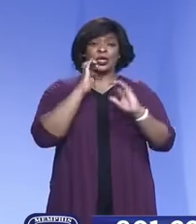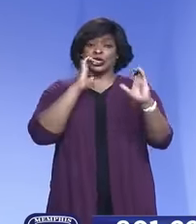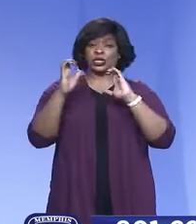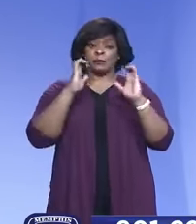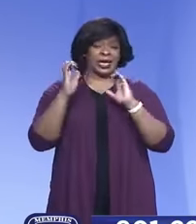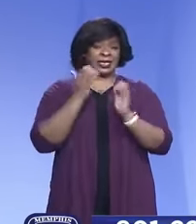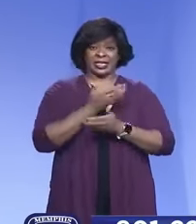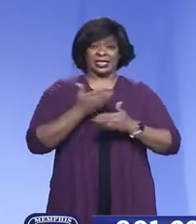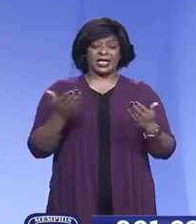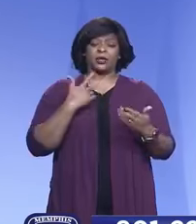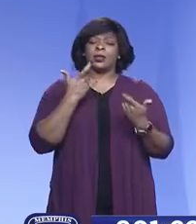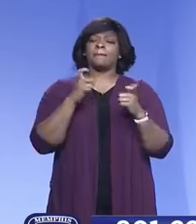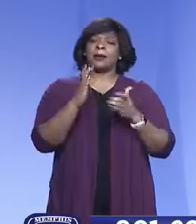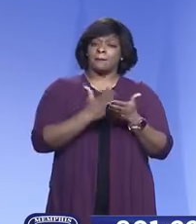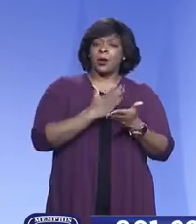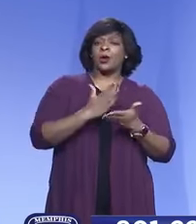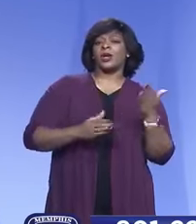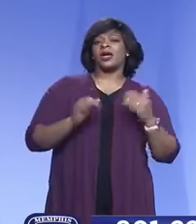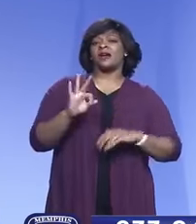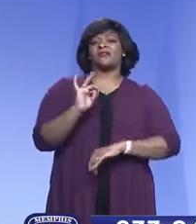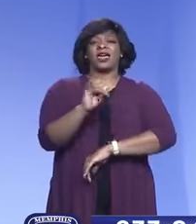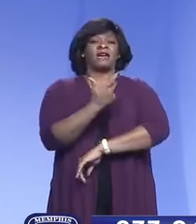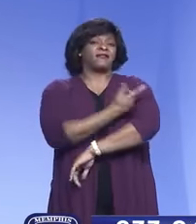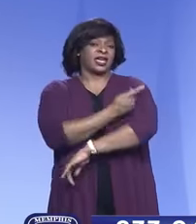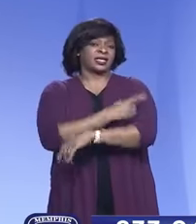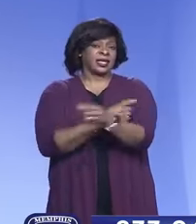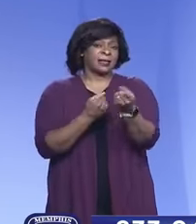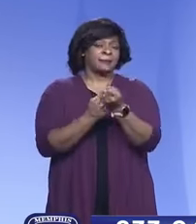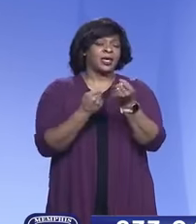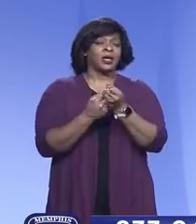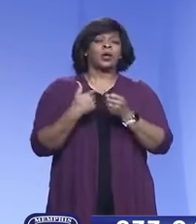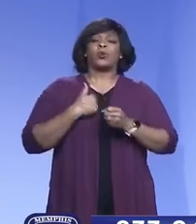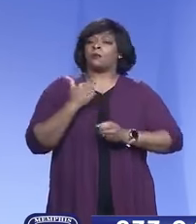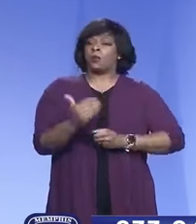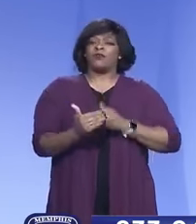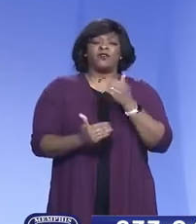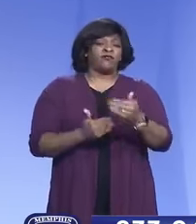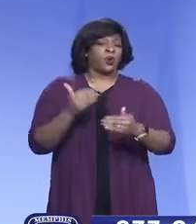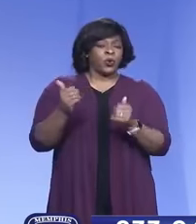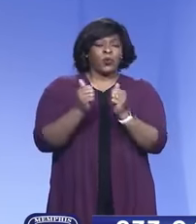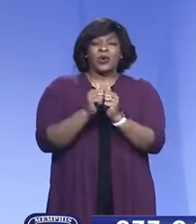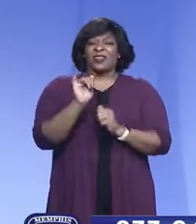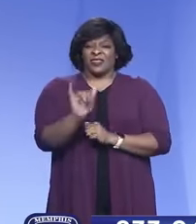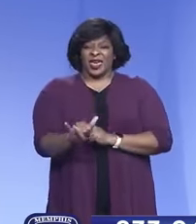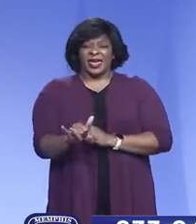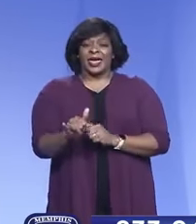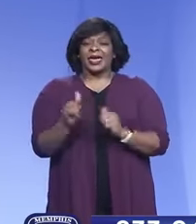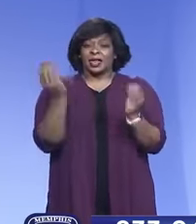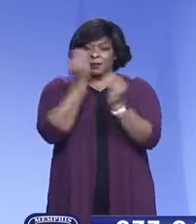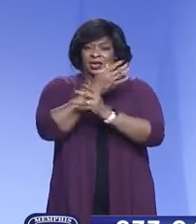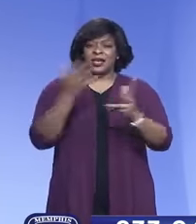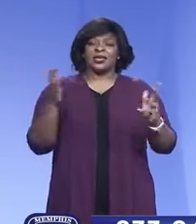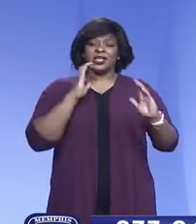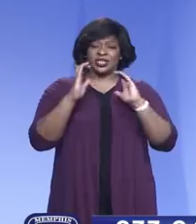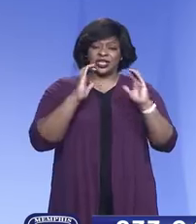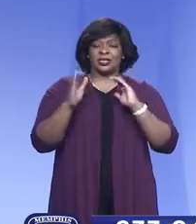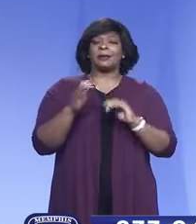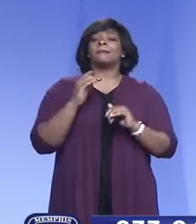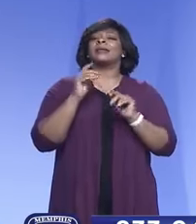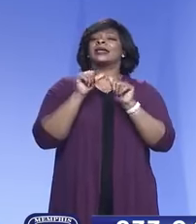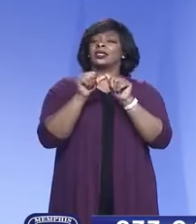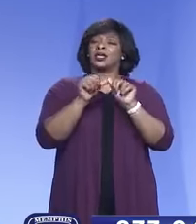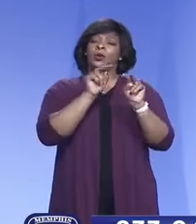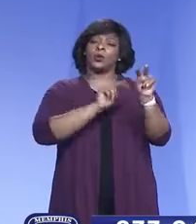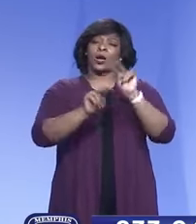is a big component of the vaccine campaign. We're moving forward with that, but I would say continue to watch, because